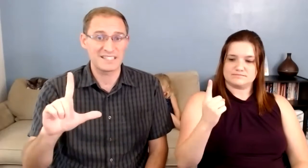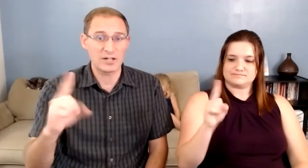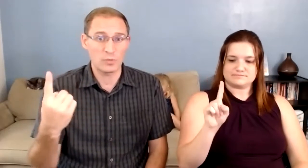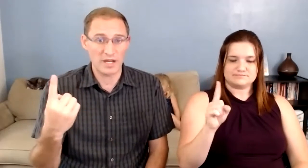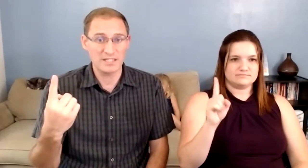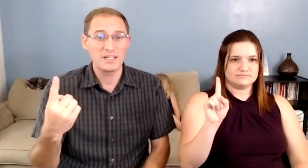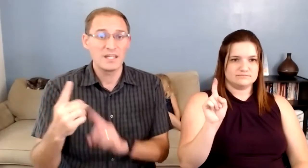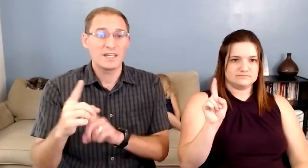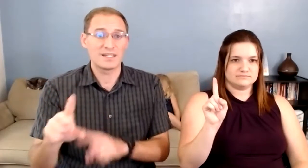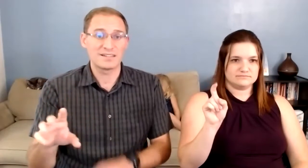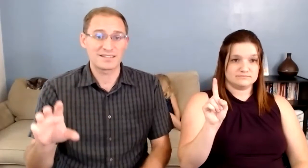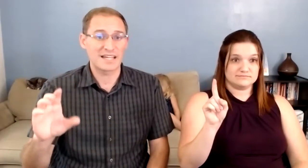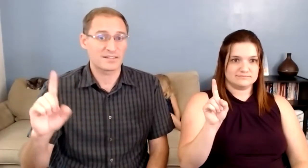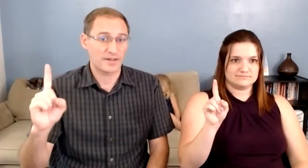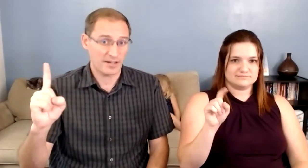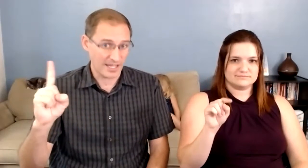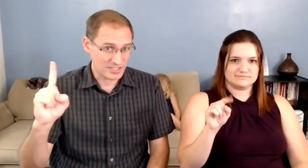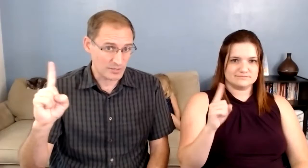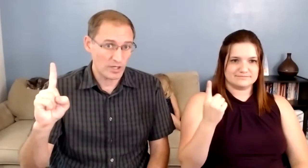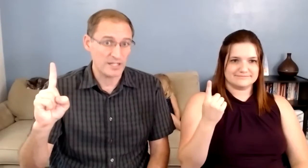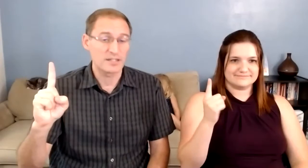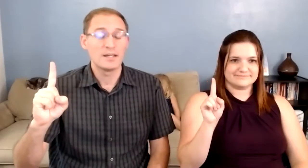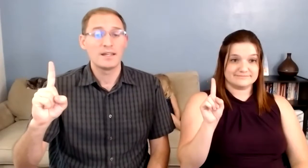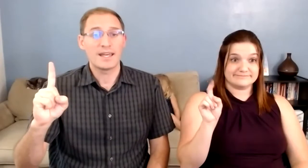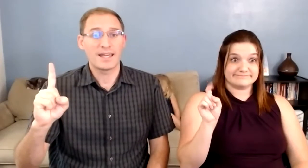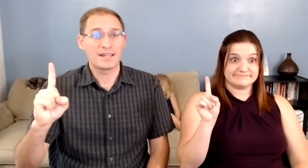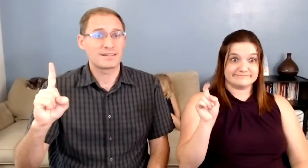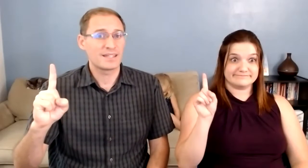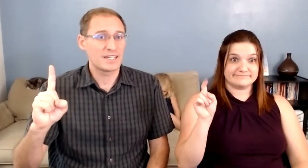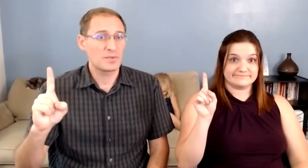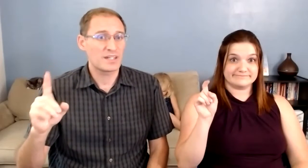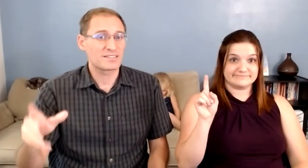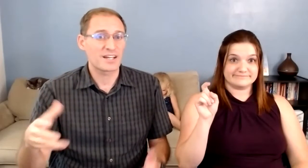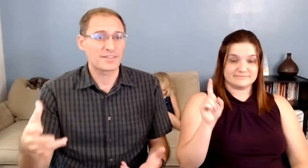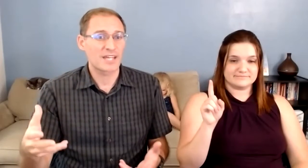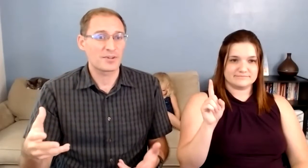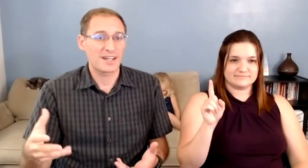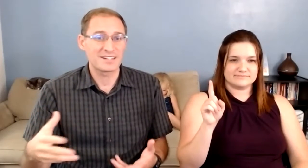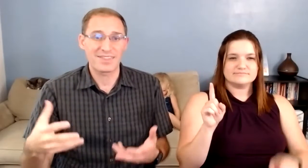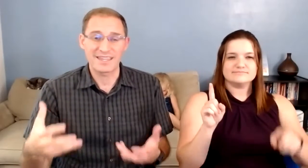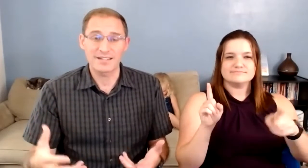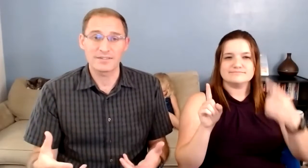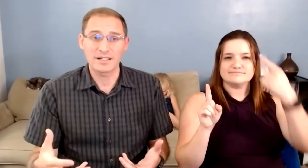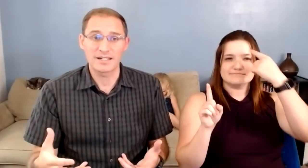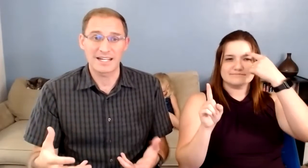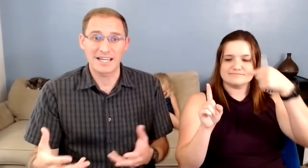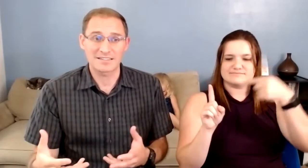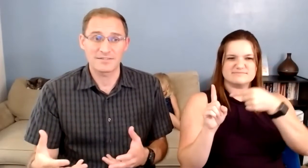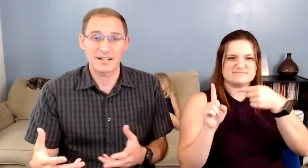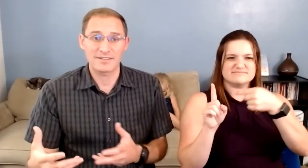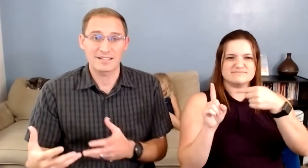So CL1 is classifier hand shape 1. And can anybody just off the top of your heads think of